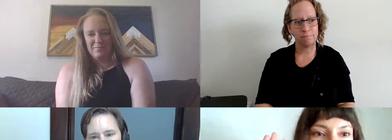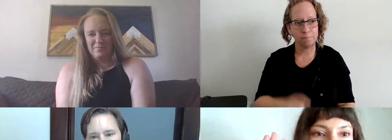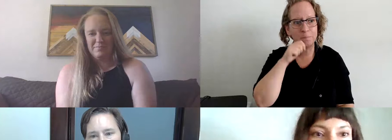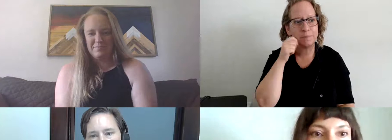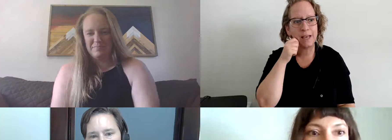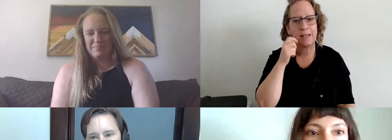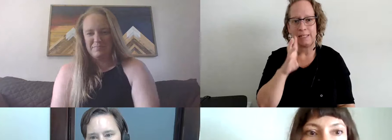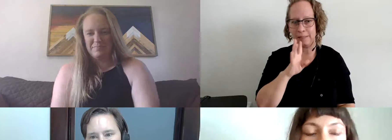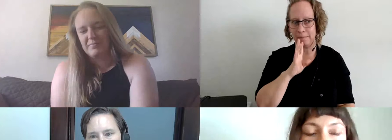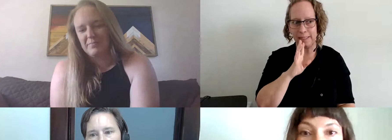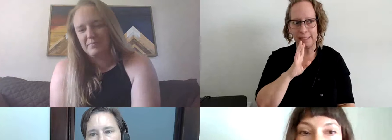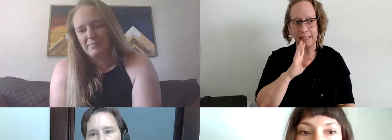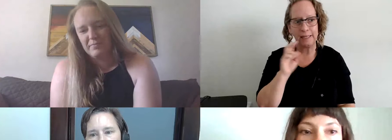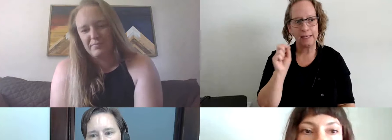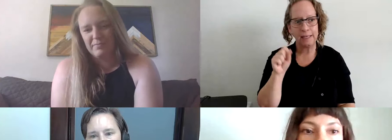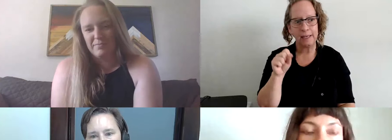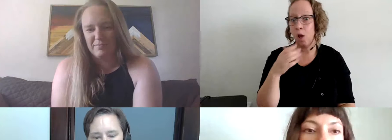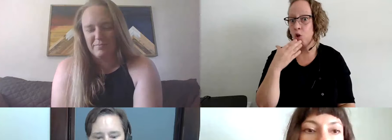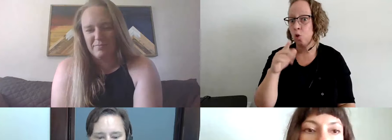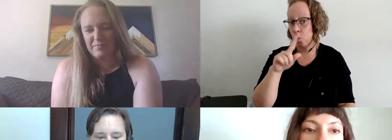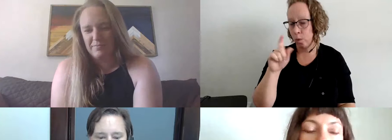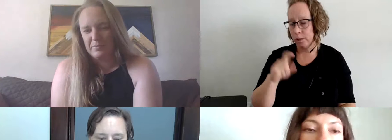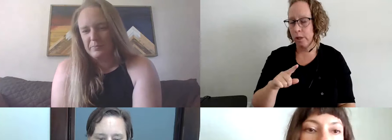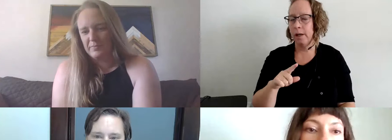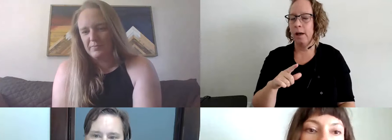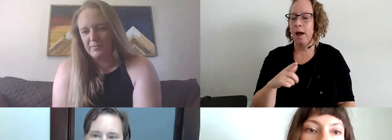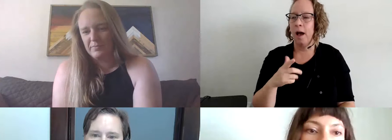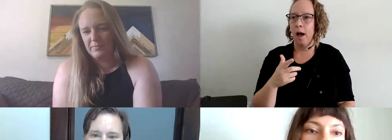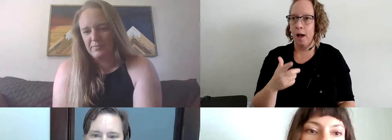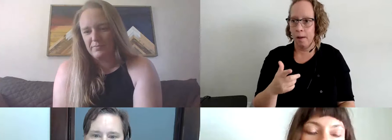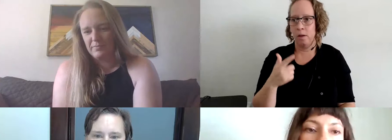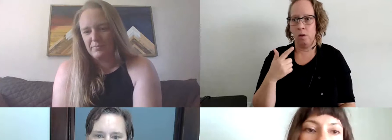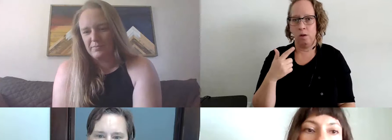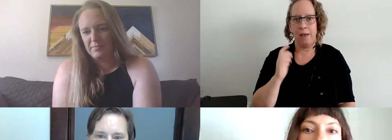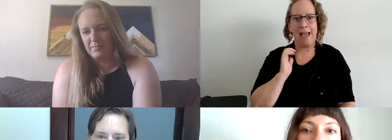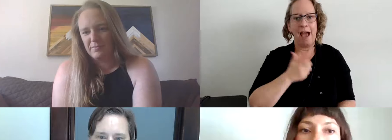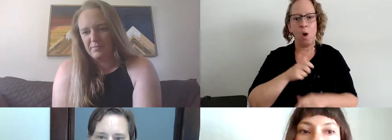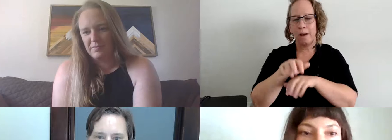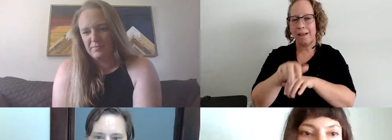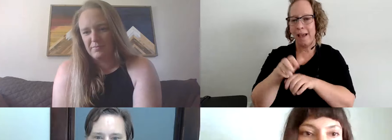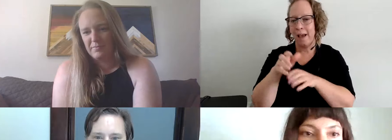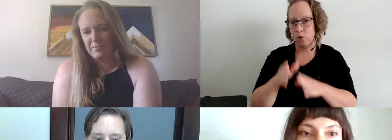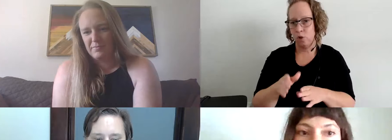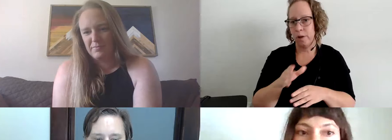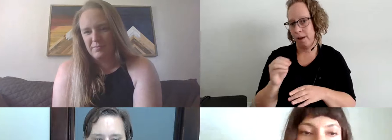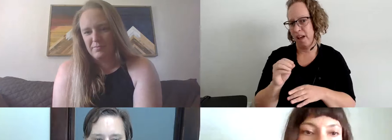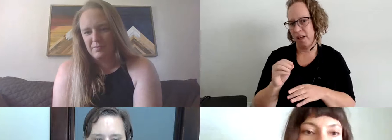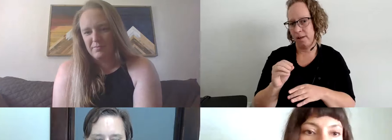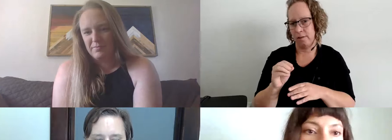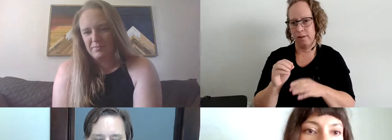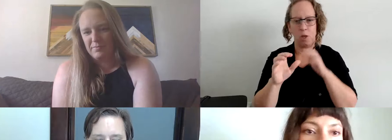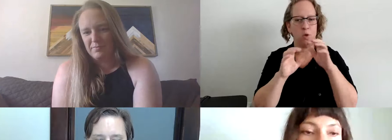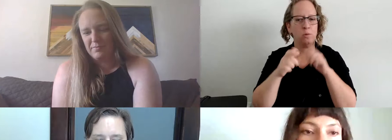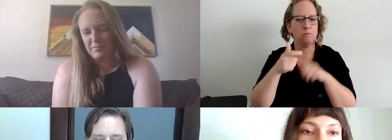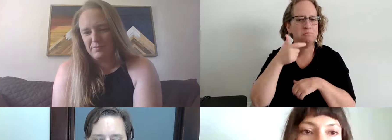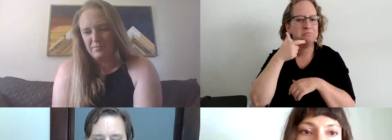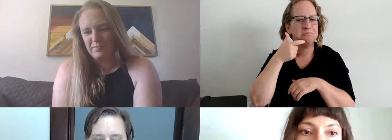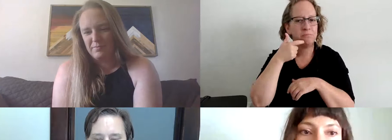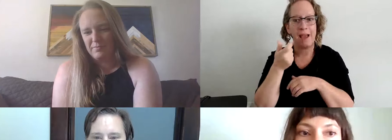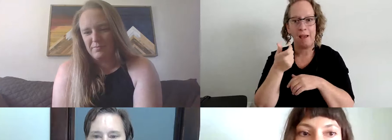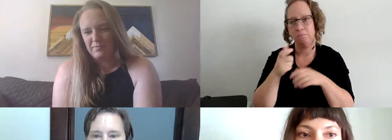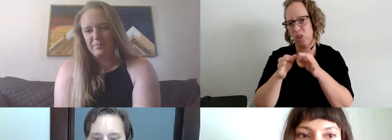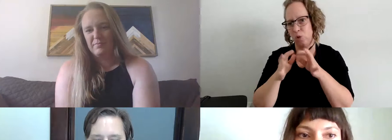Yeah, this is Tatiana. Good question. Our captioners and our communication assistants, interpreters, they all have to